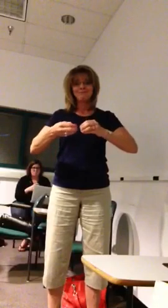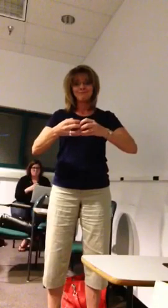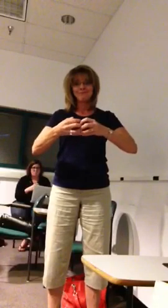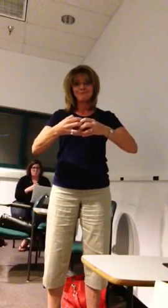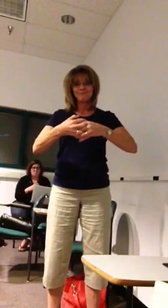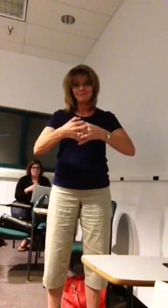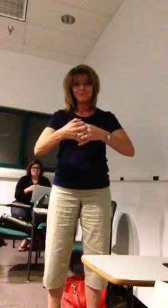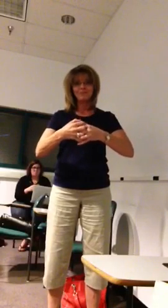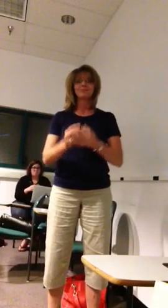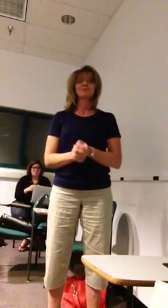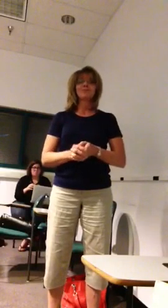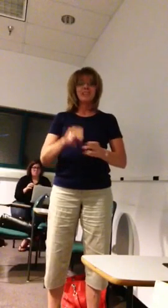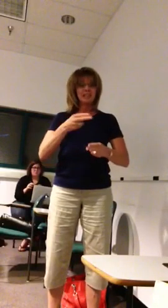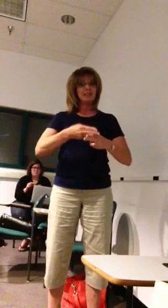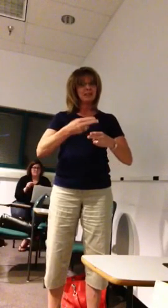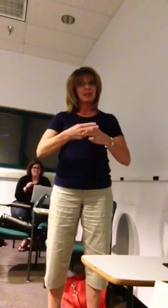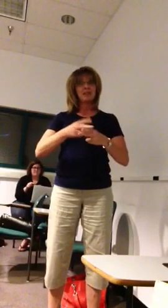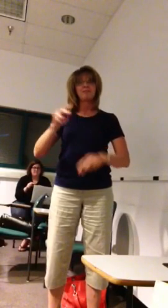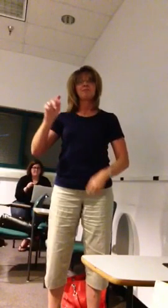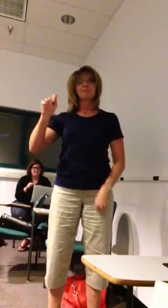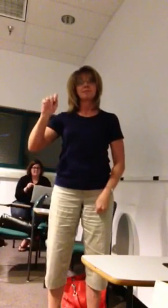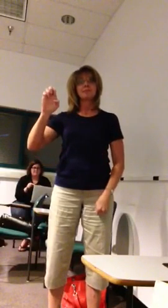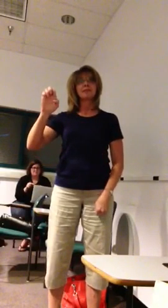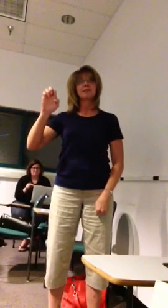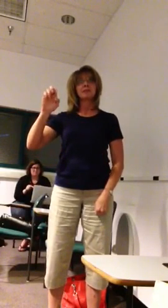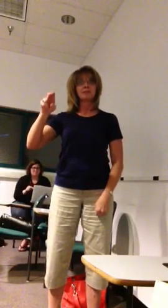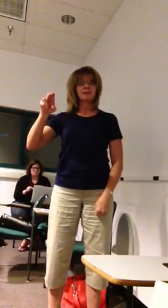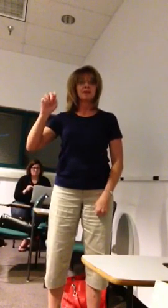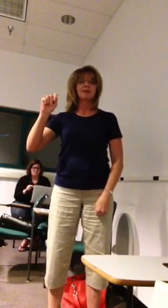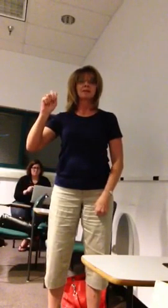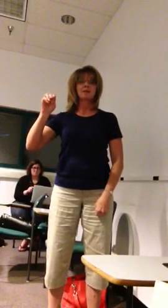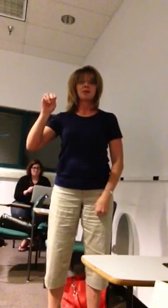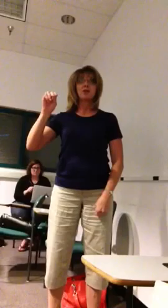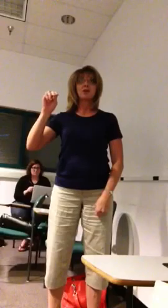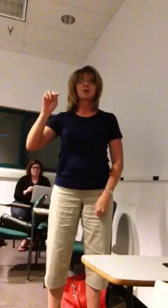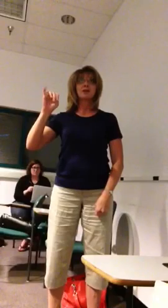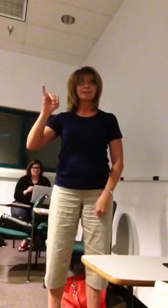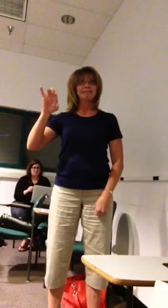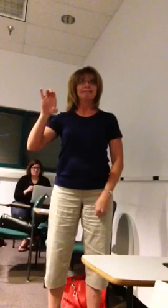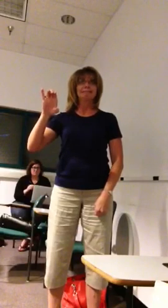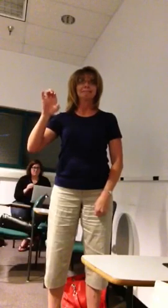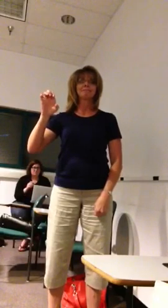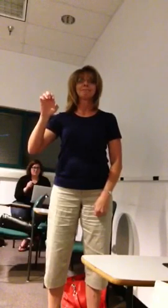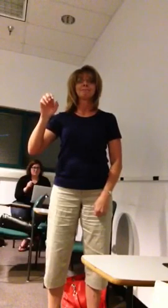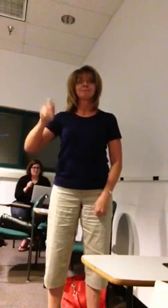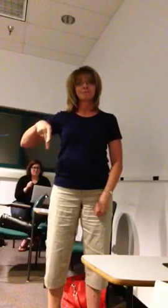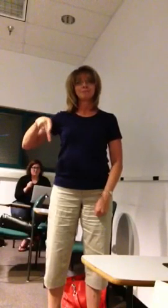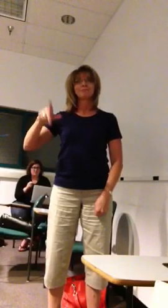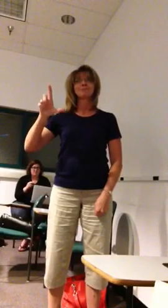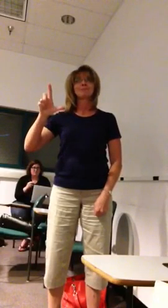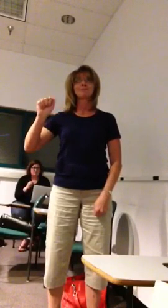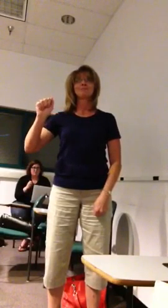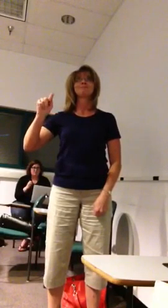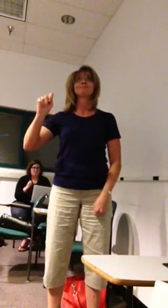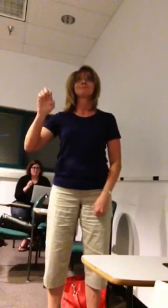tectonic plates. So let's get some information about them first. The first thing you should know, there's